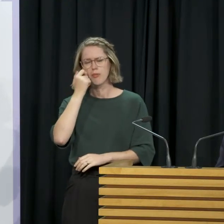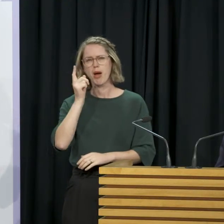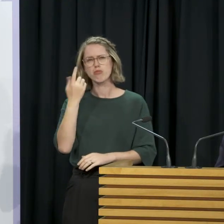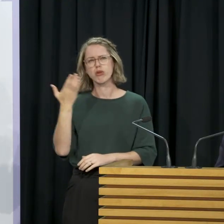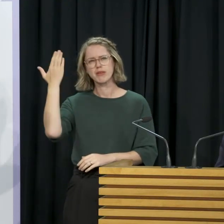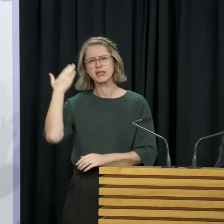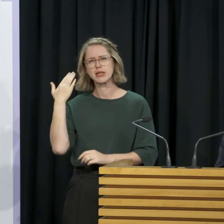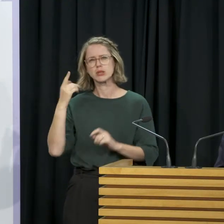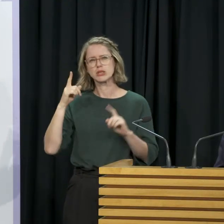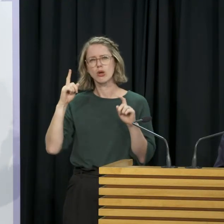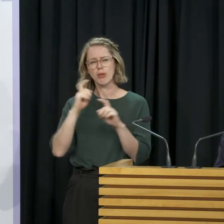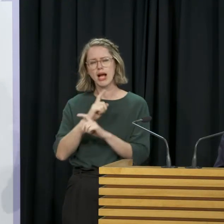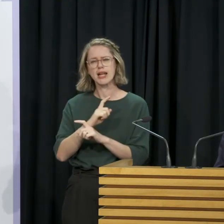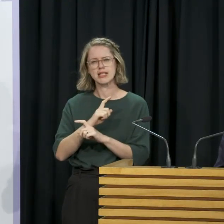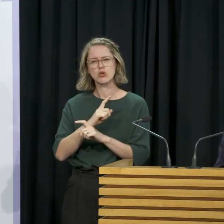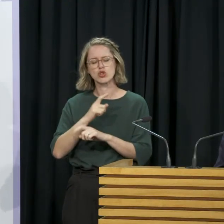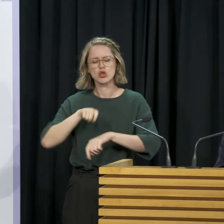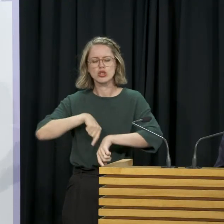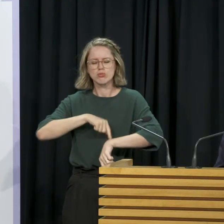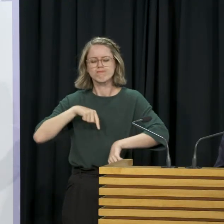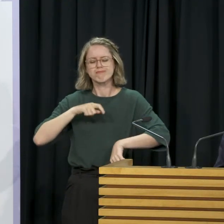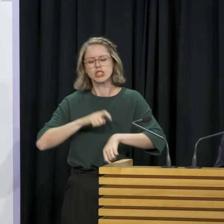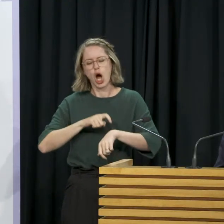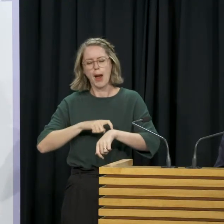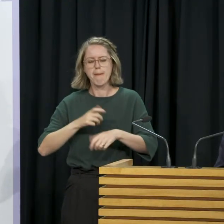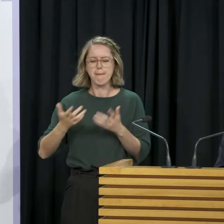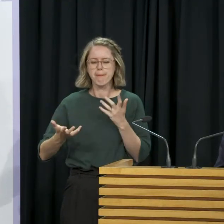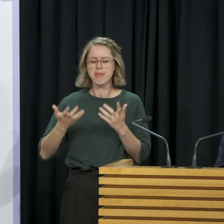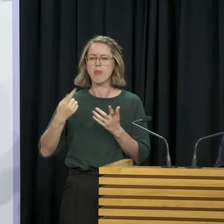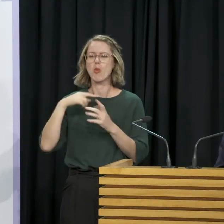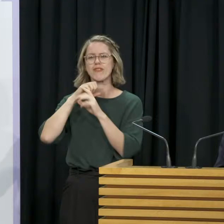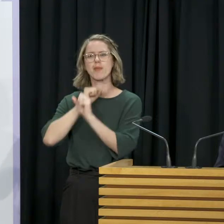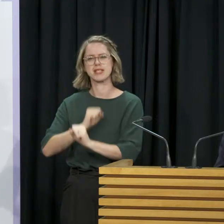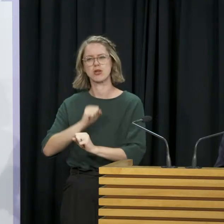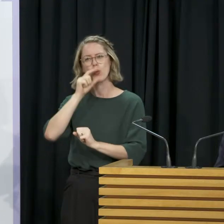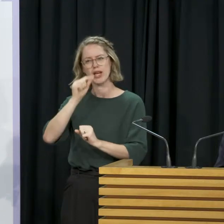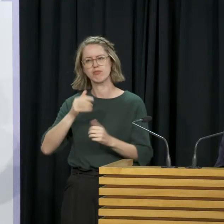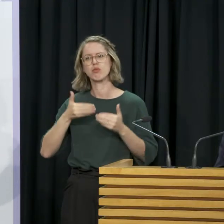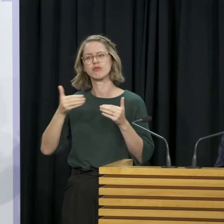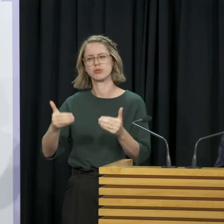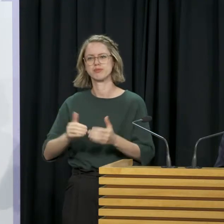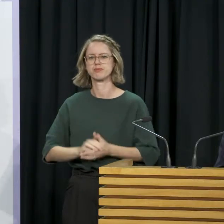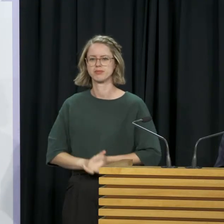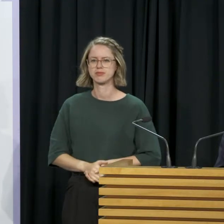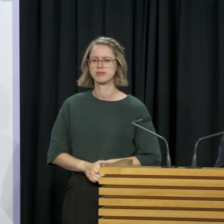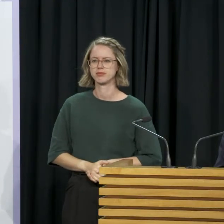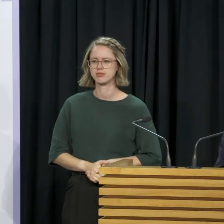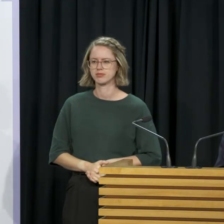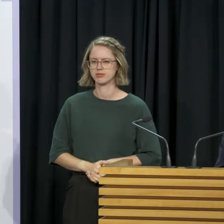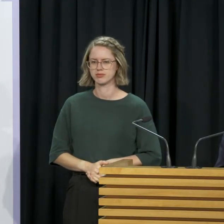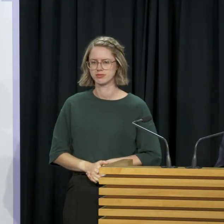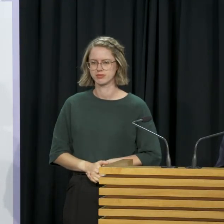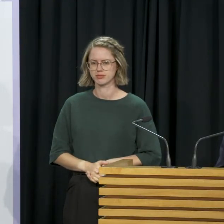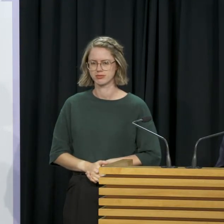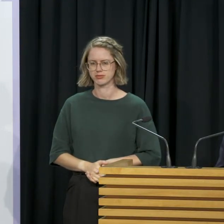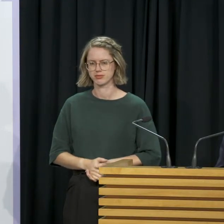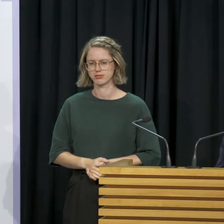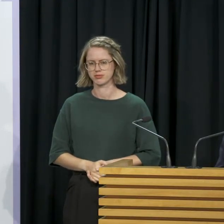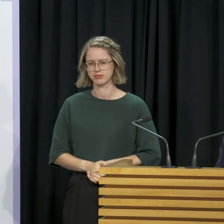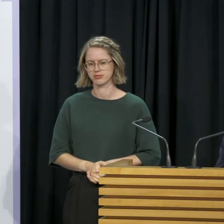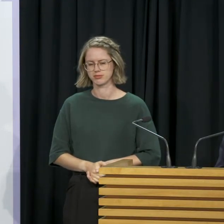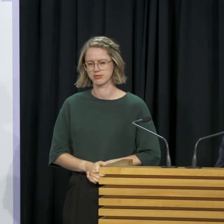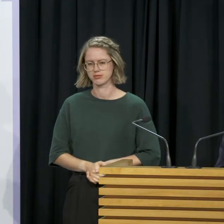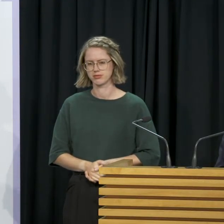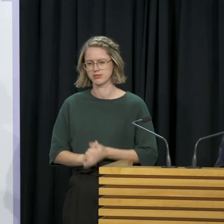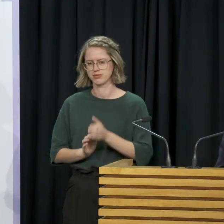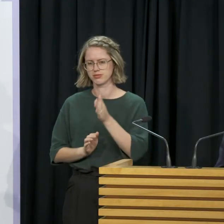some complexities there that were taking a bit of time. You know, we've given a commitment that we believe we can resolve them. Listen. So